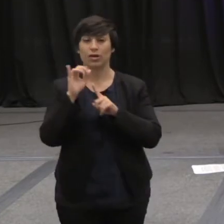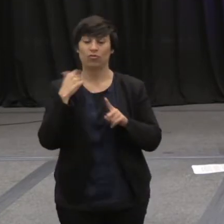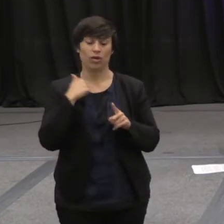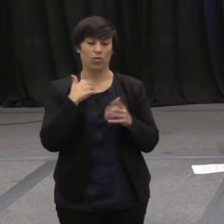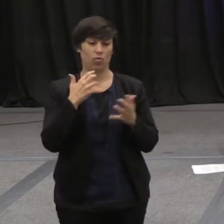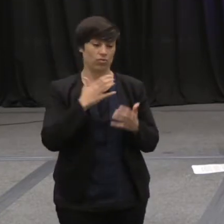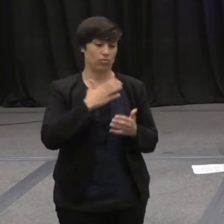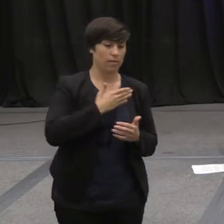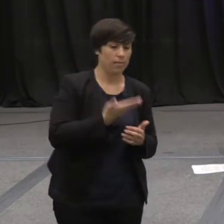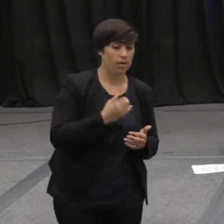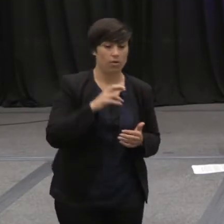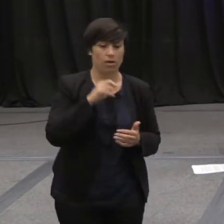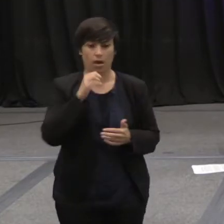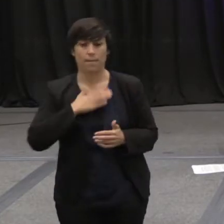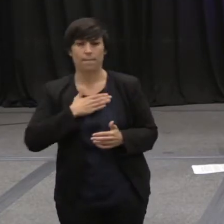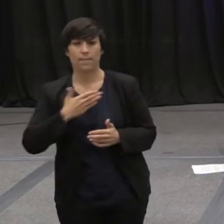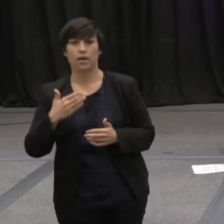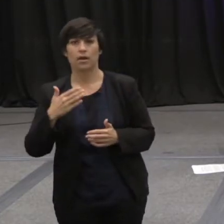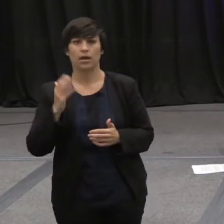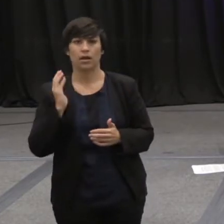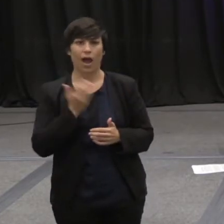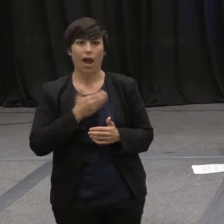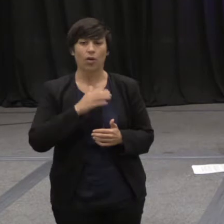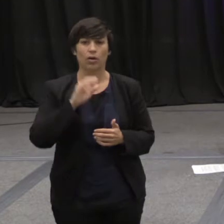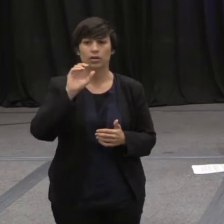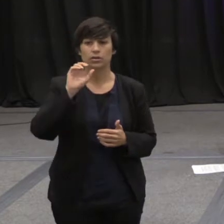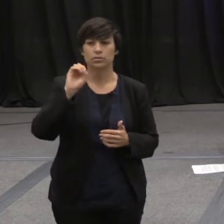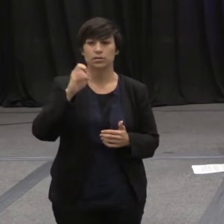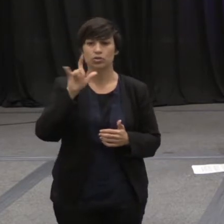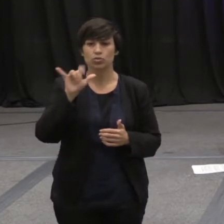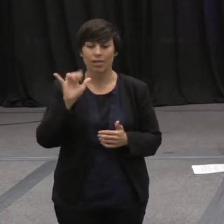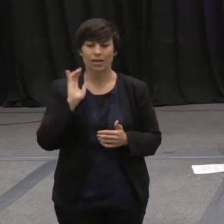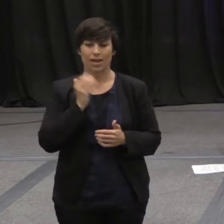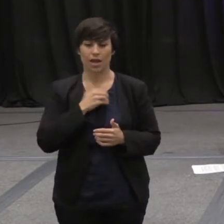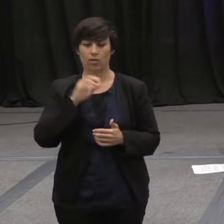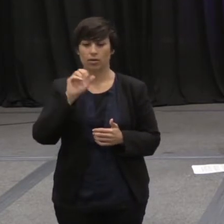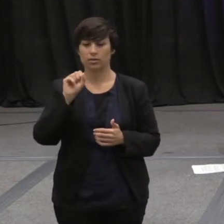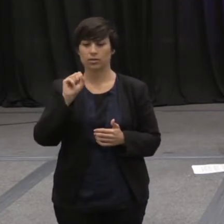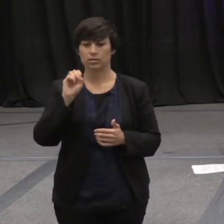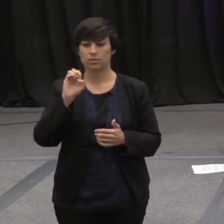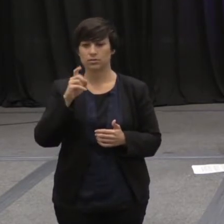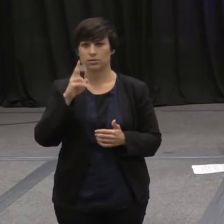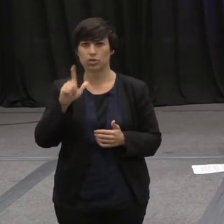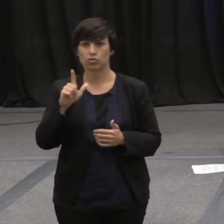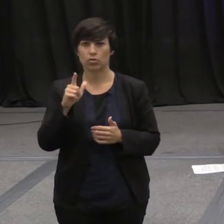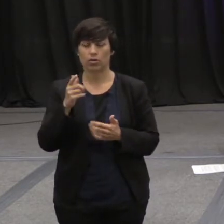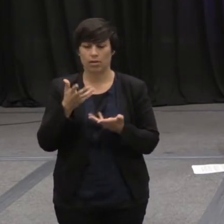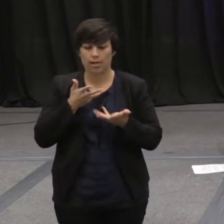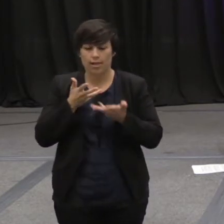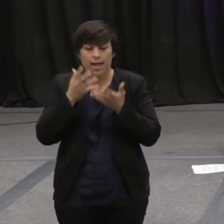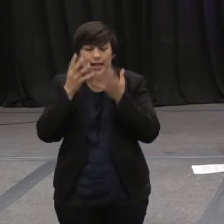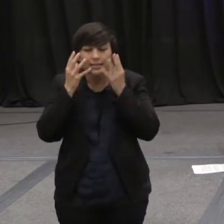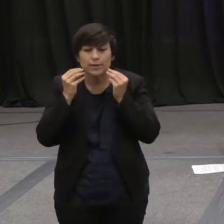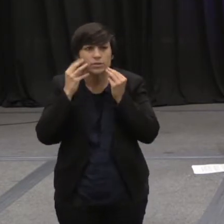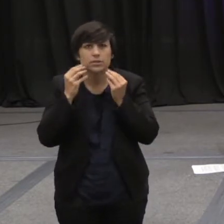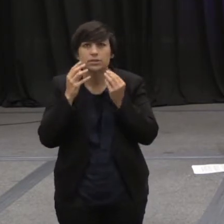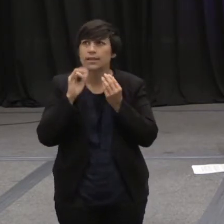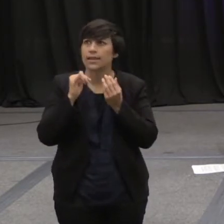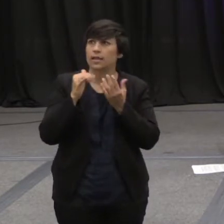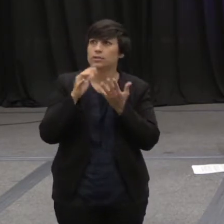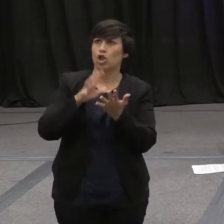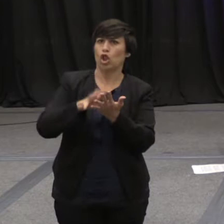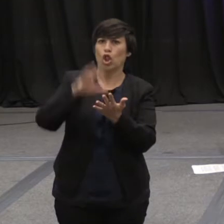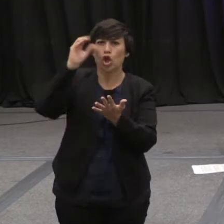not, we bring to our own sexuality and our own sexual encounters learned meaning and internalized meaning.